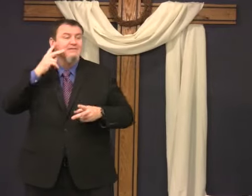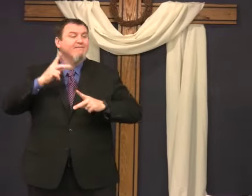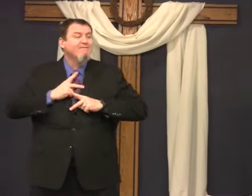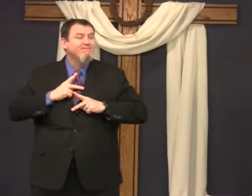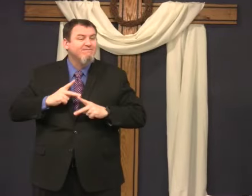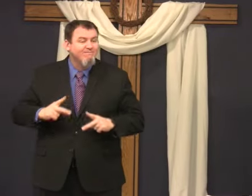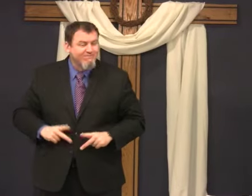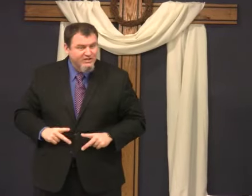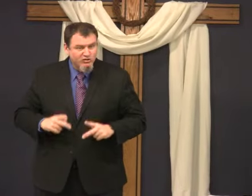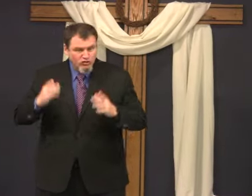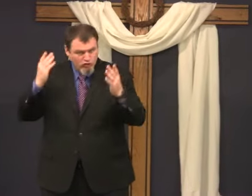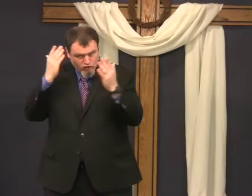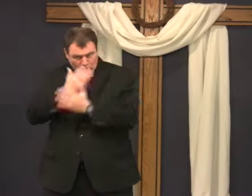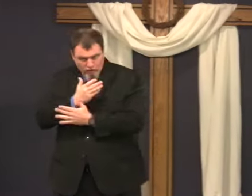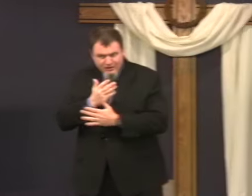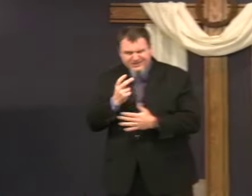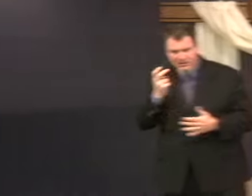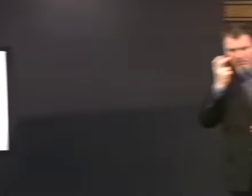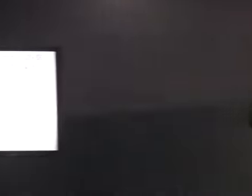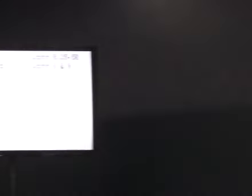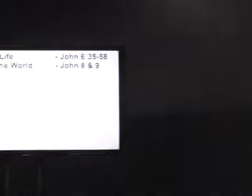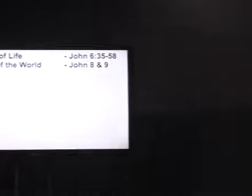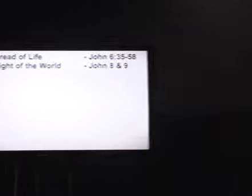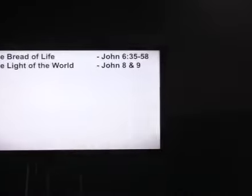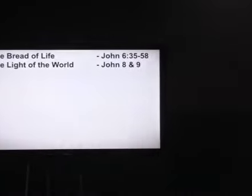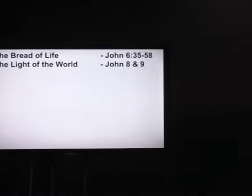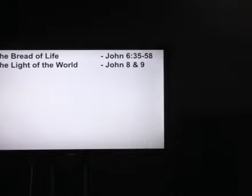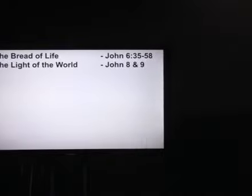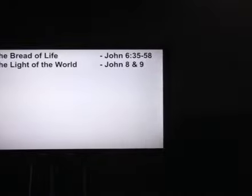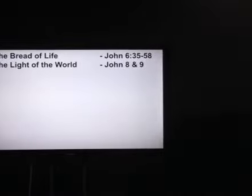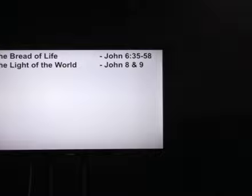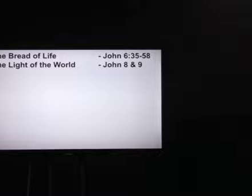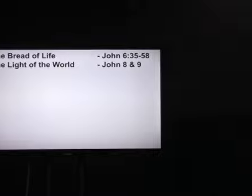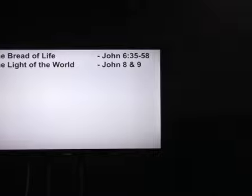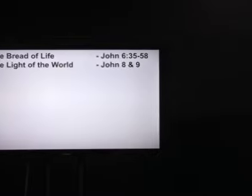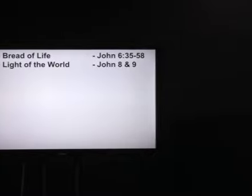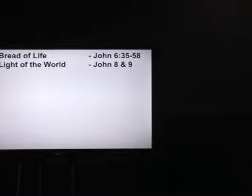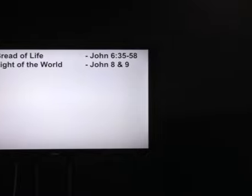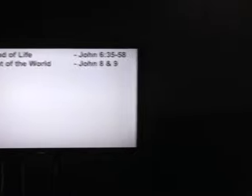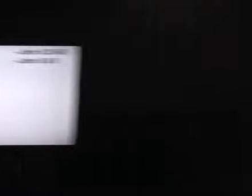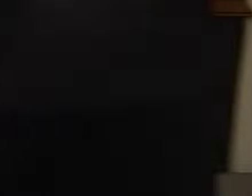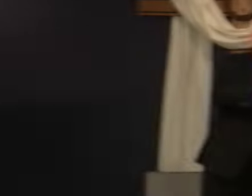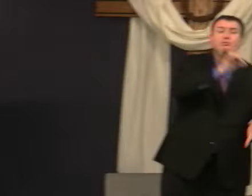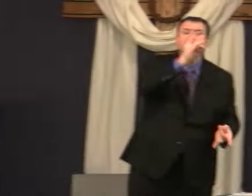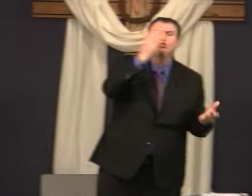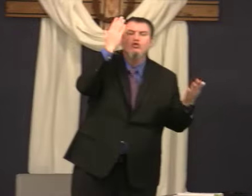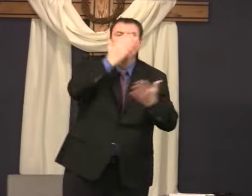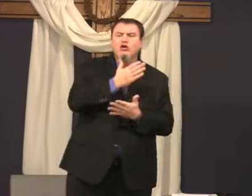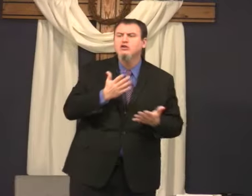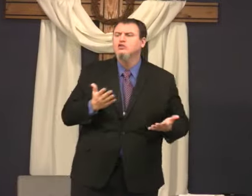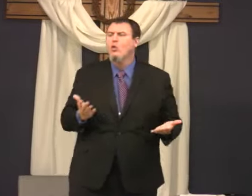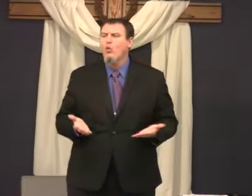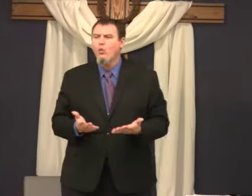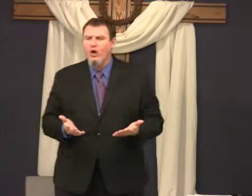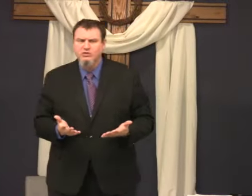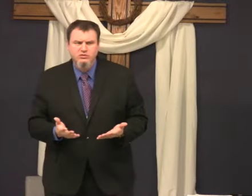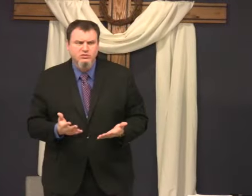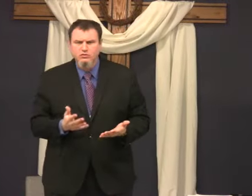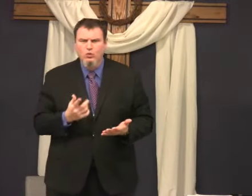we see spiritual darkness. Chapter 9, we see physical darkness, a blind man. So what is the